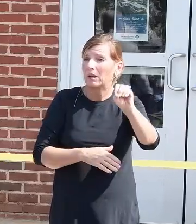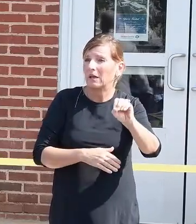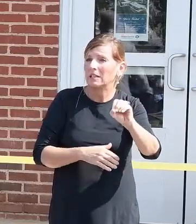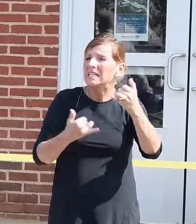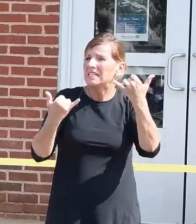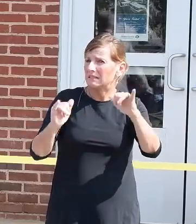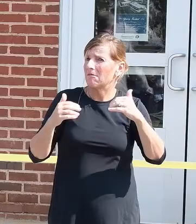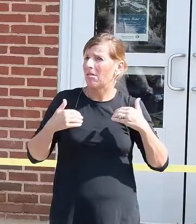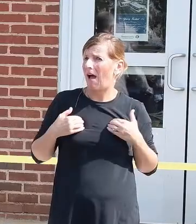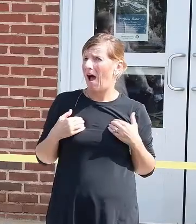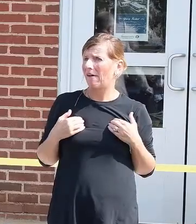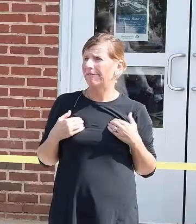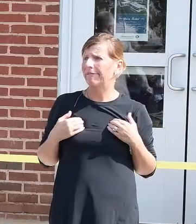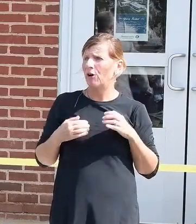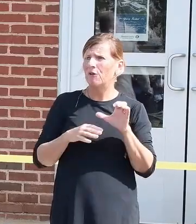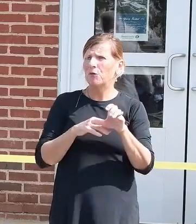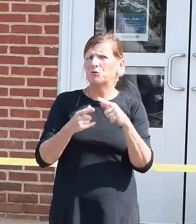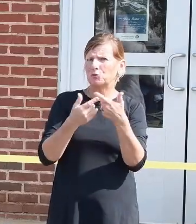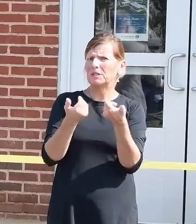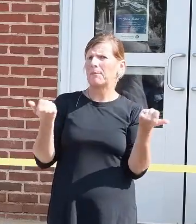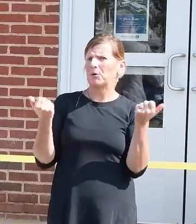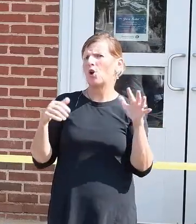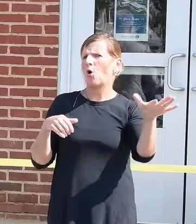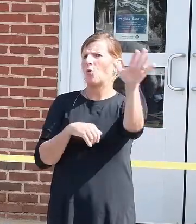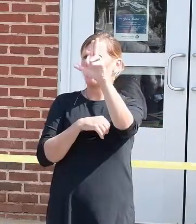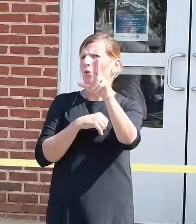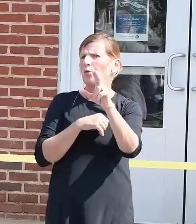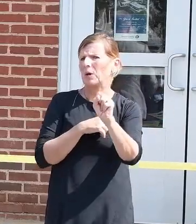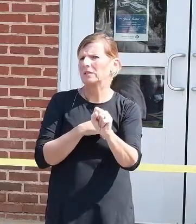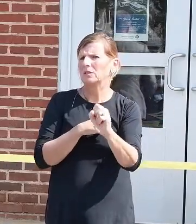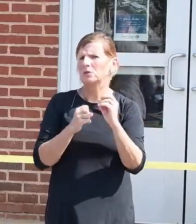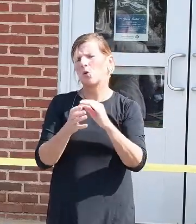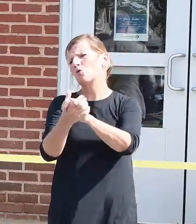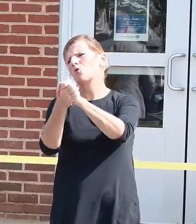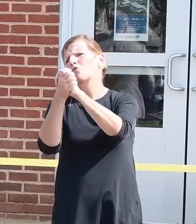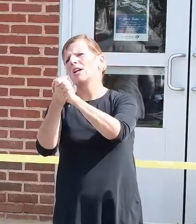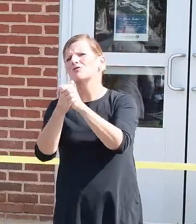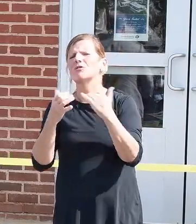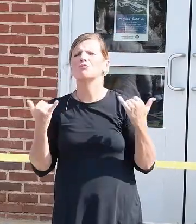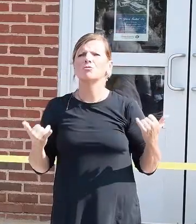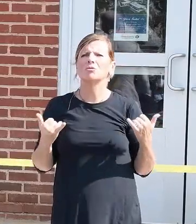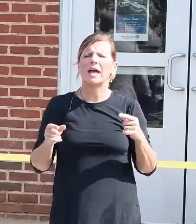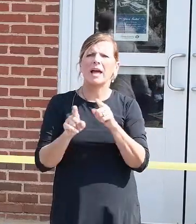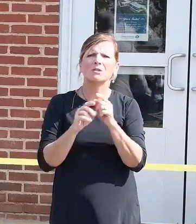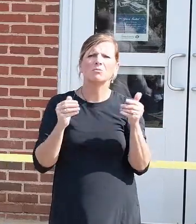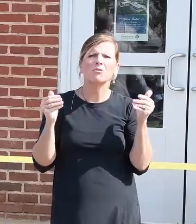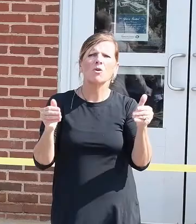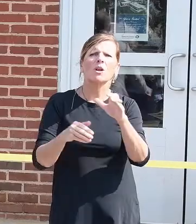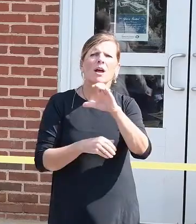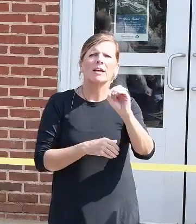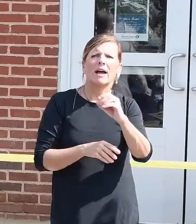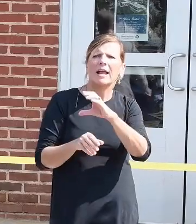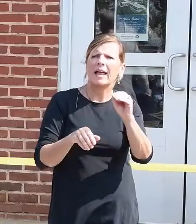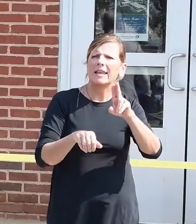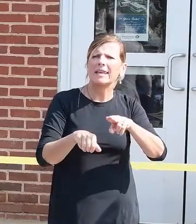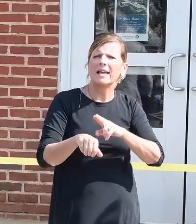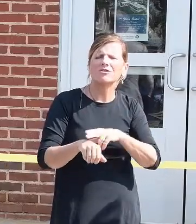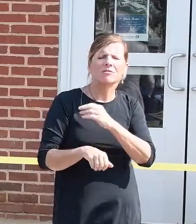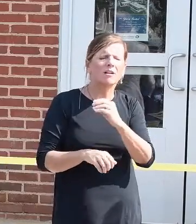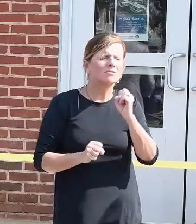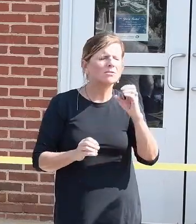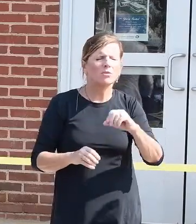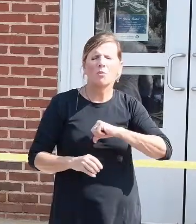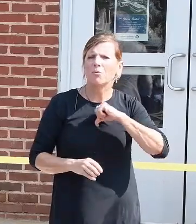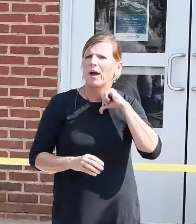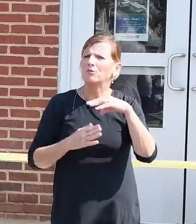today across our nation. So I congratulate you here today as we move forward as a county and as a nation, and I am so proud